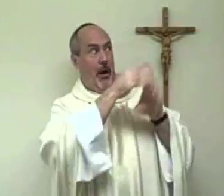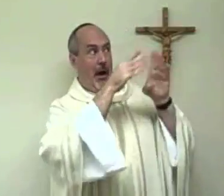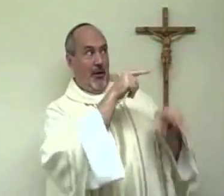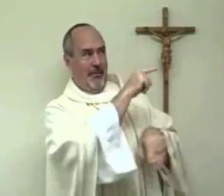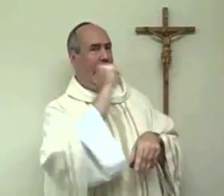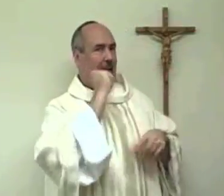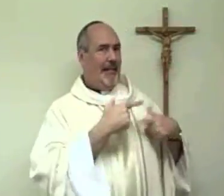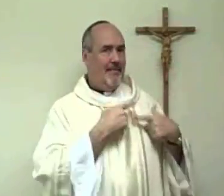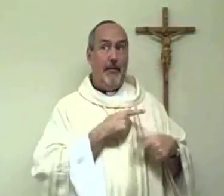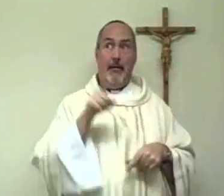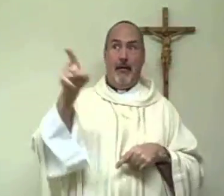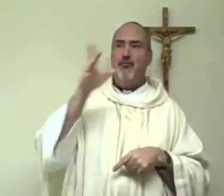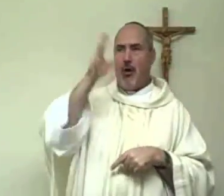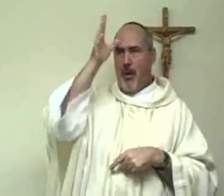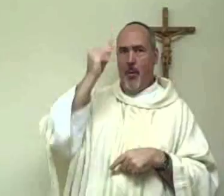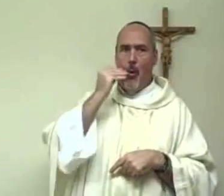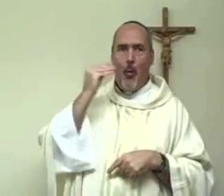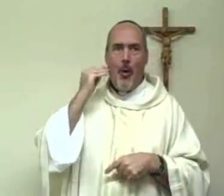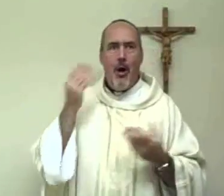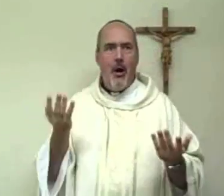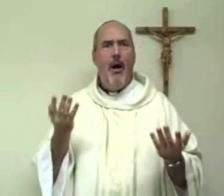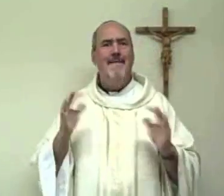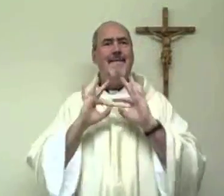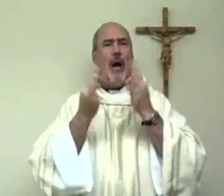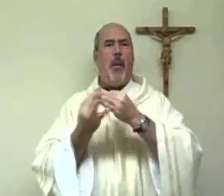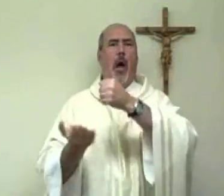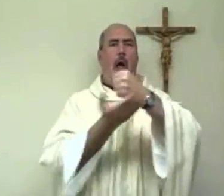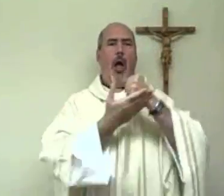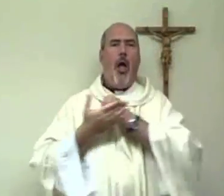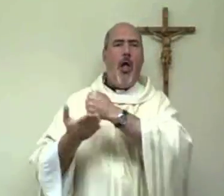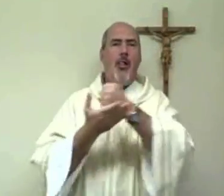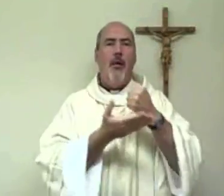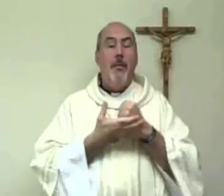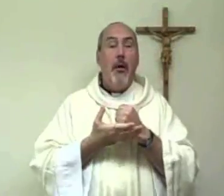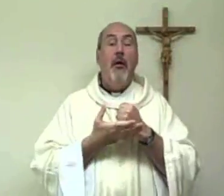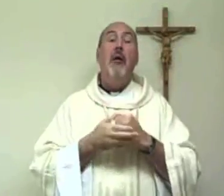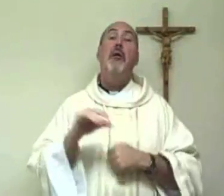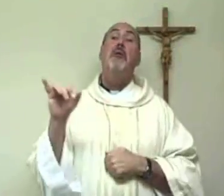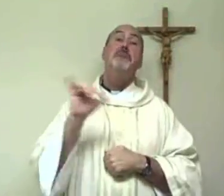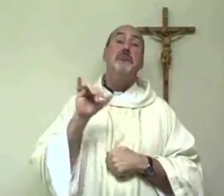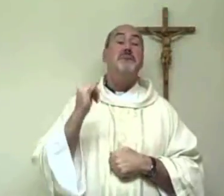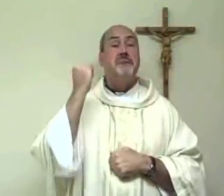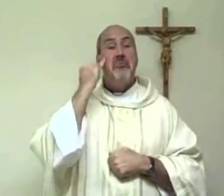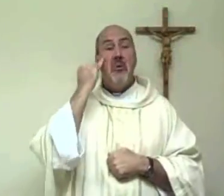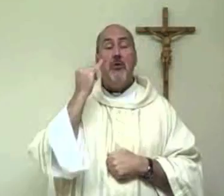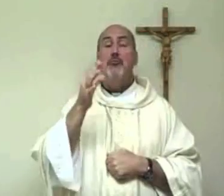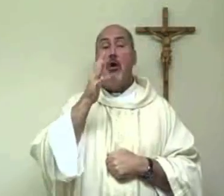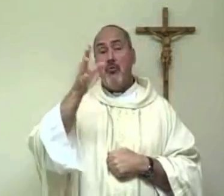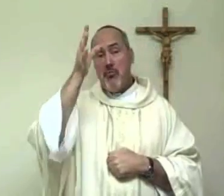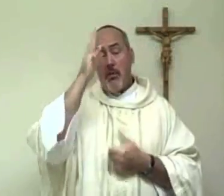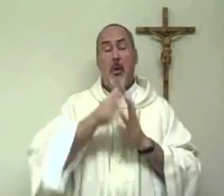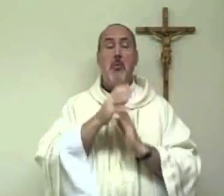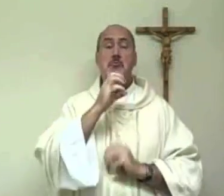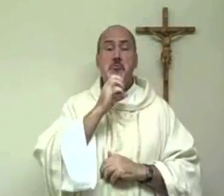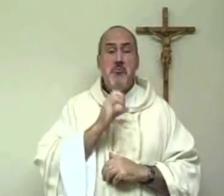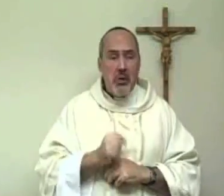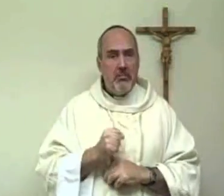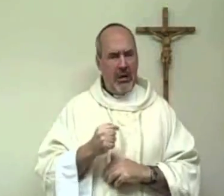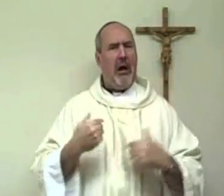lived close by, knowing that their aunt might be just down the street or their grandparents across the street, so they had